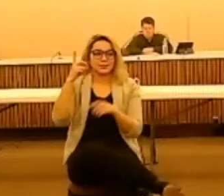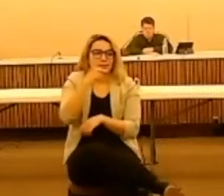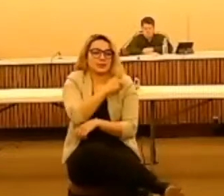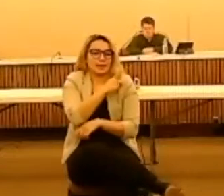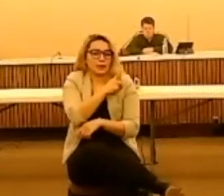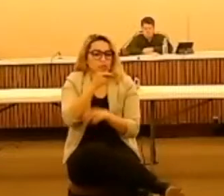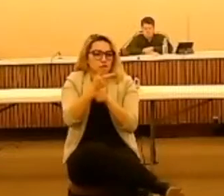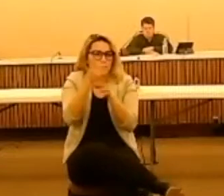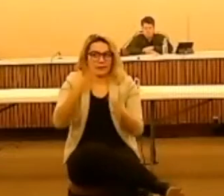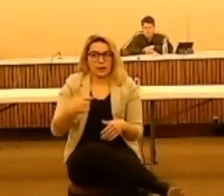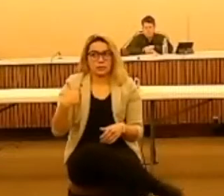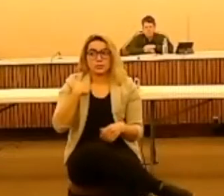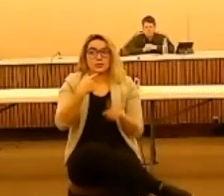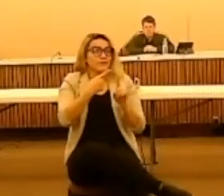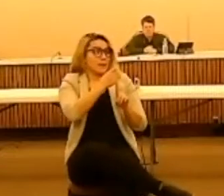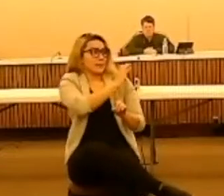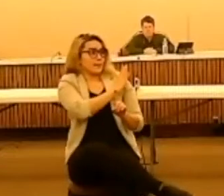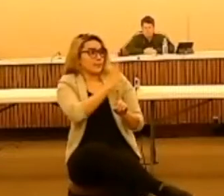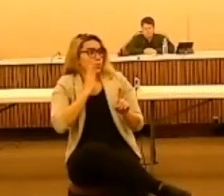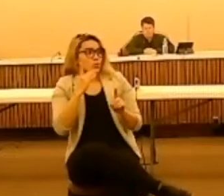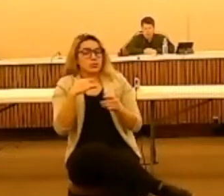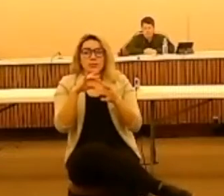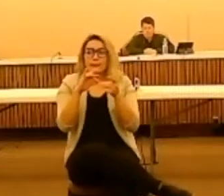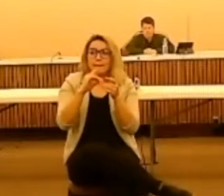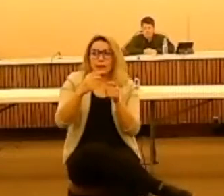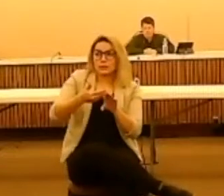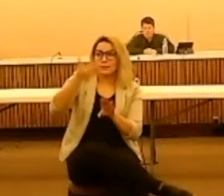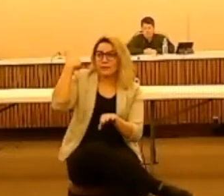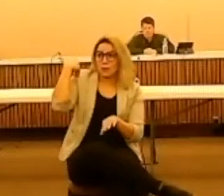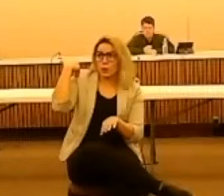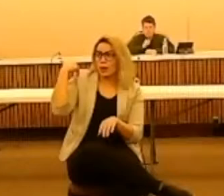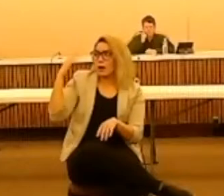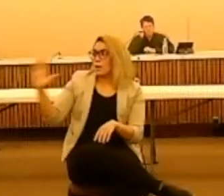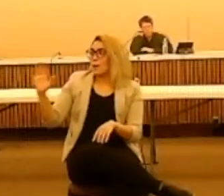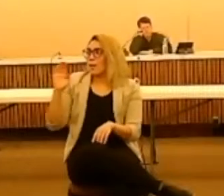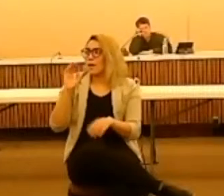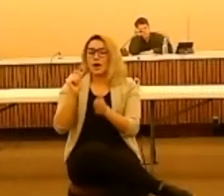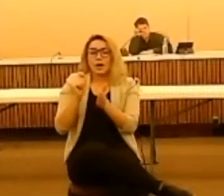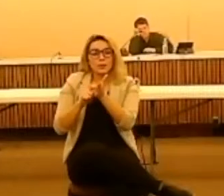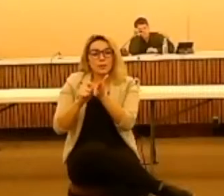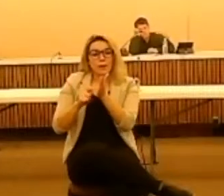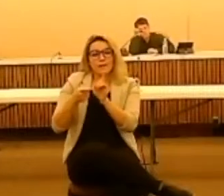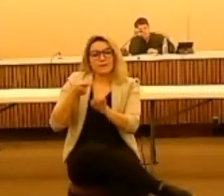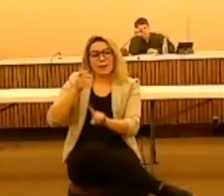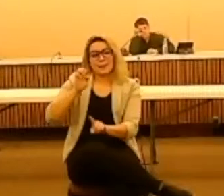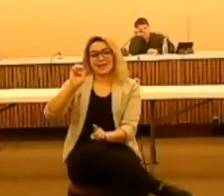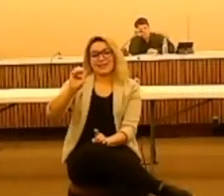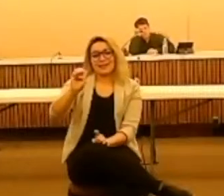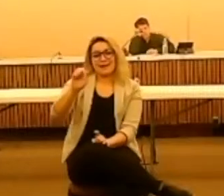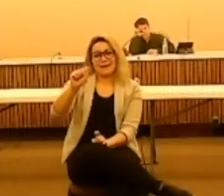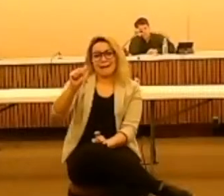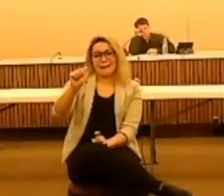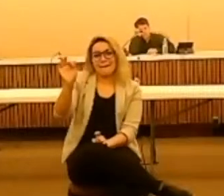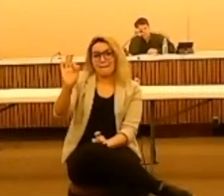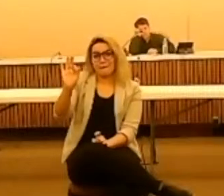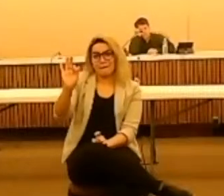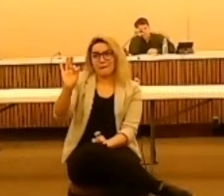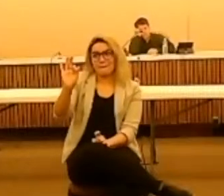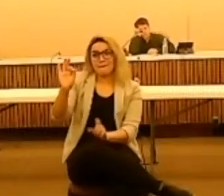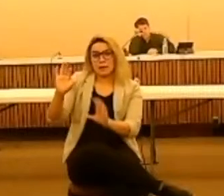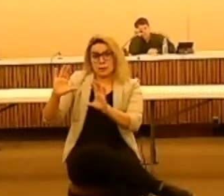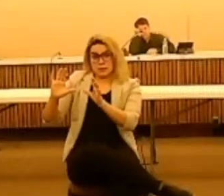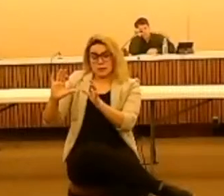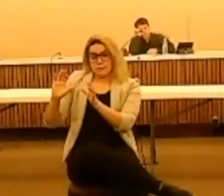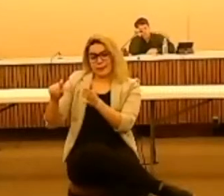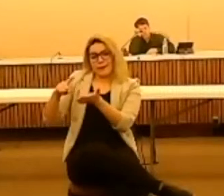of the board, I believe it was brought up before that the memo that was provided in that EAF wasn't sure if that was enough